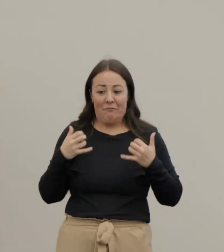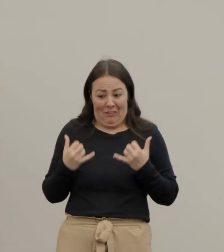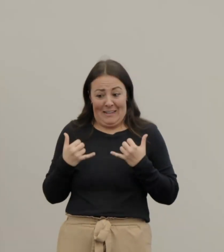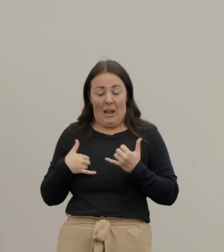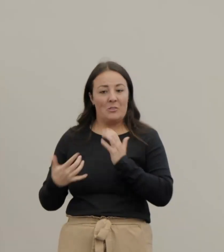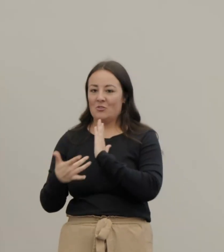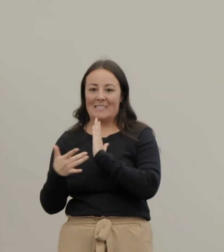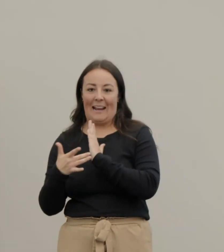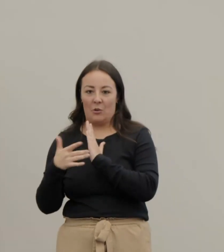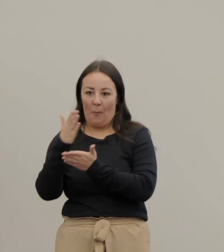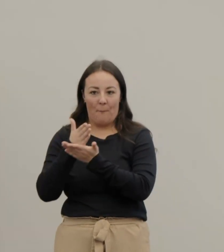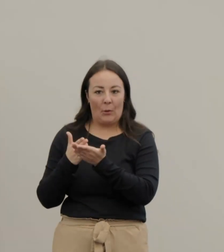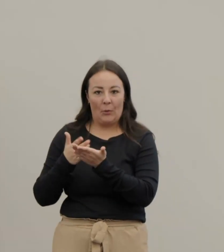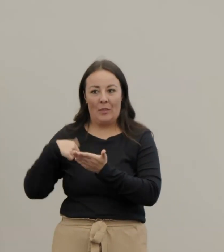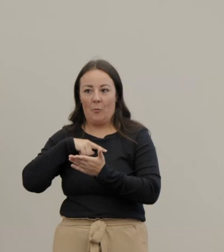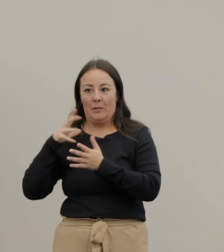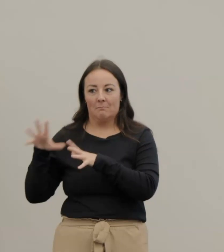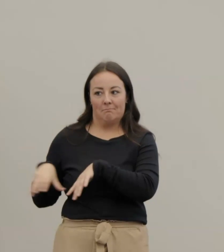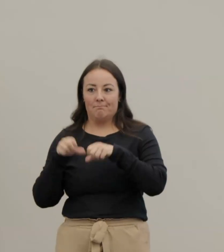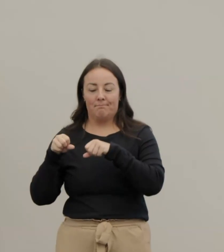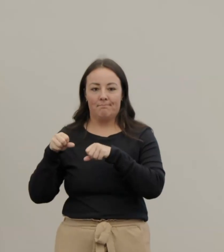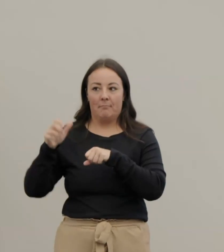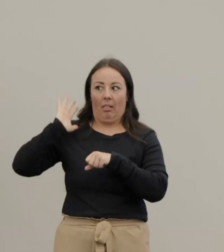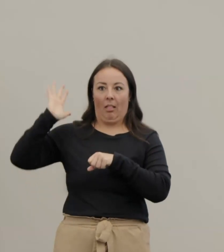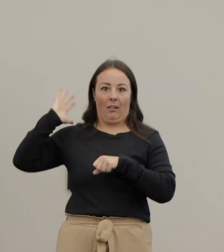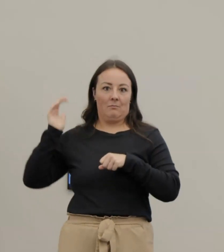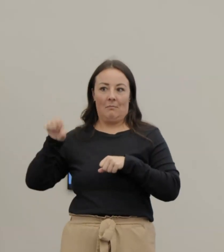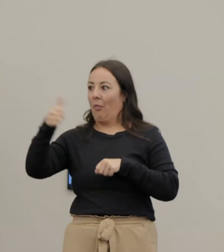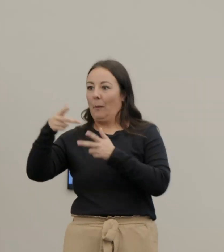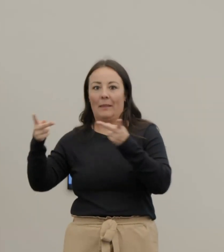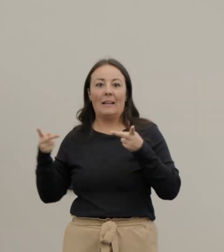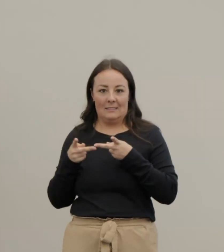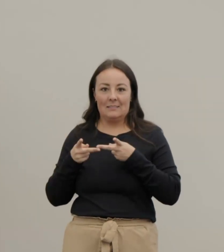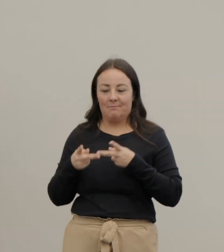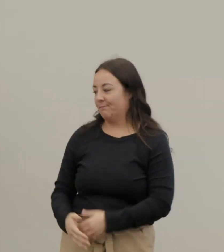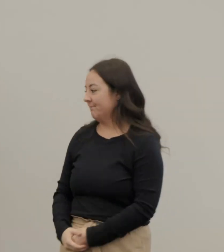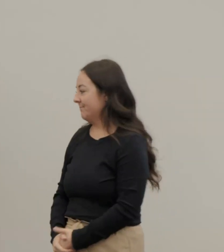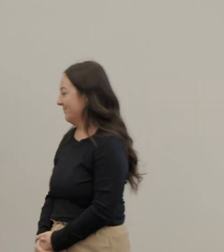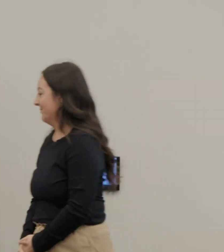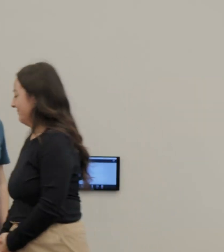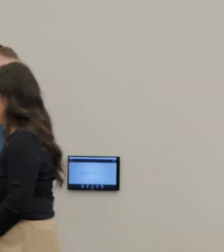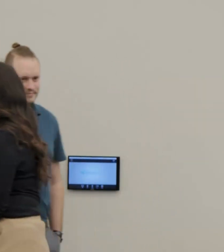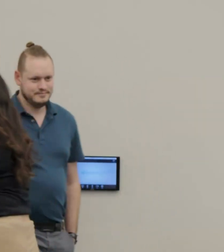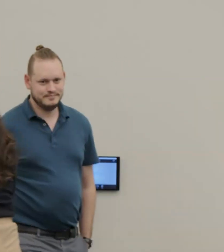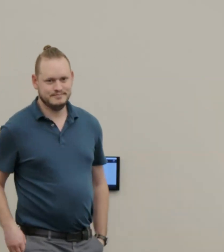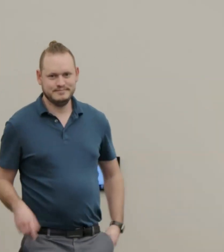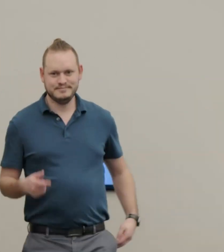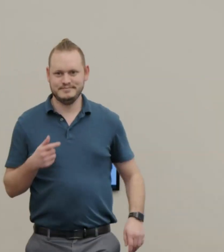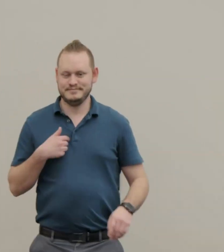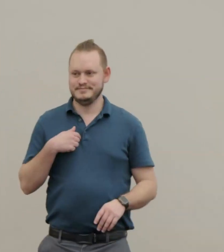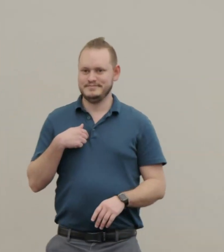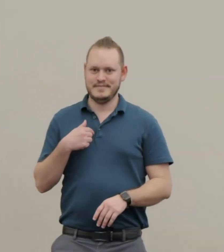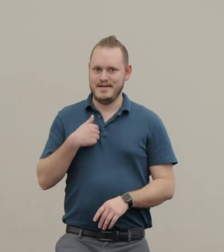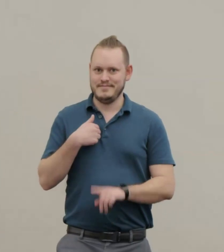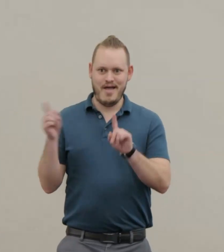technical debt that we inherited some other place, right? So I'm a bummer today. I'm real sorry.